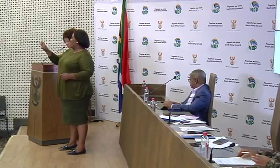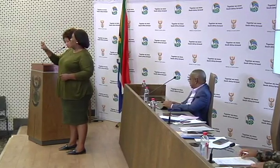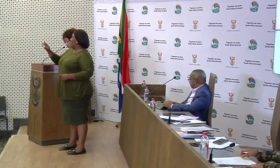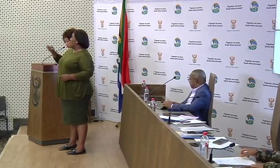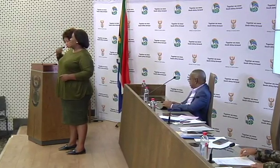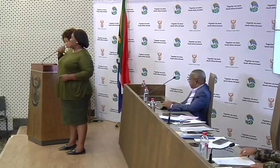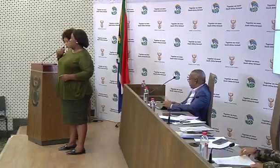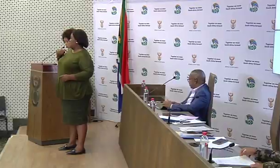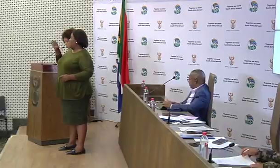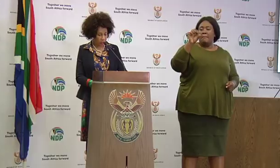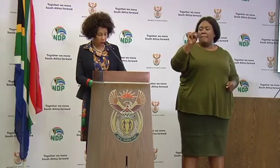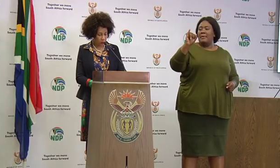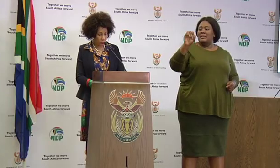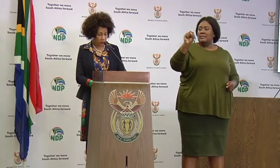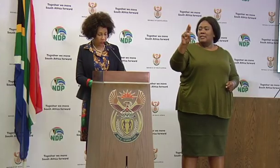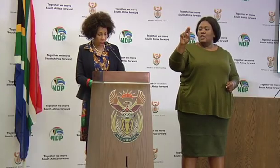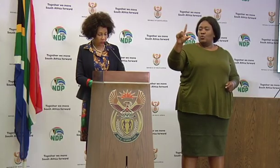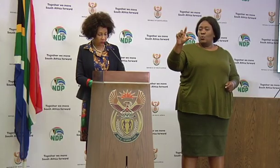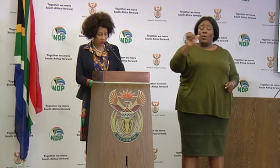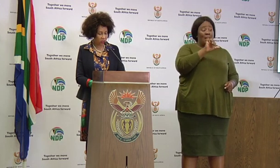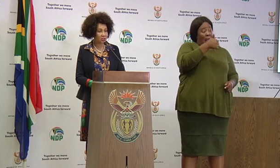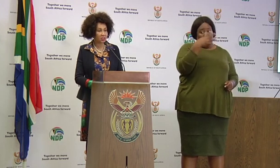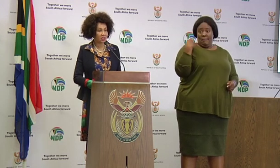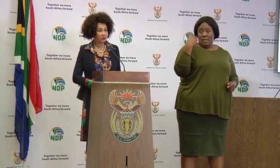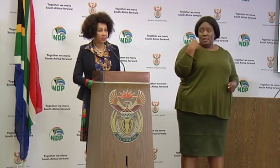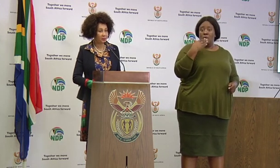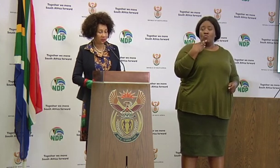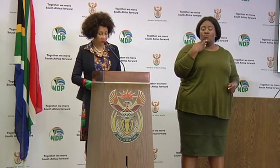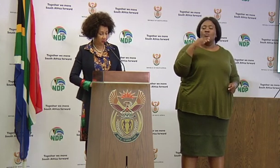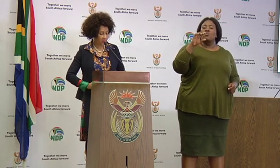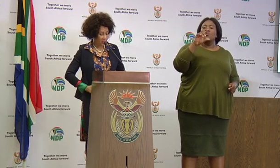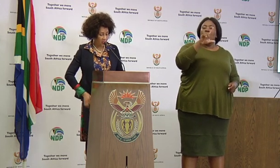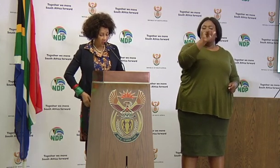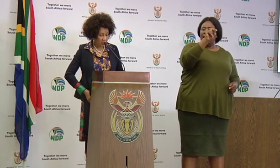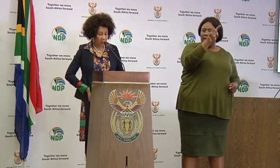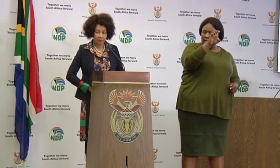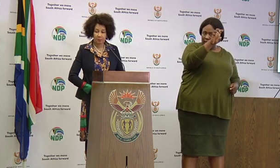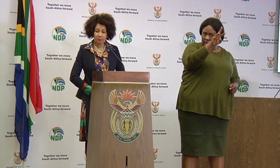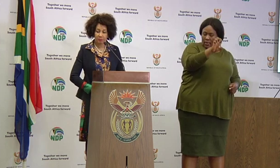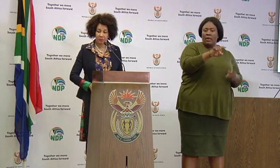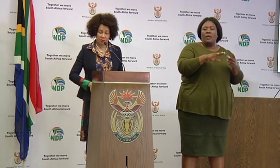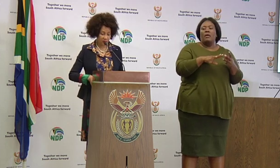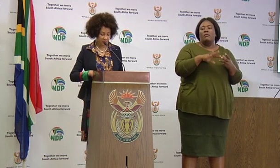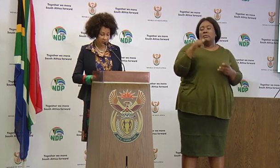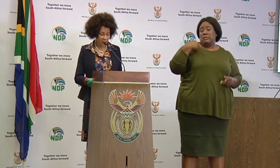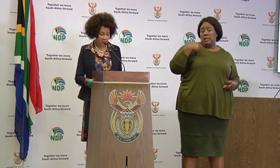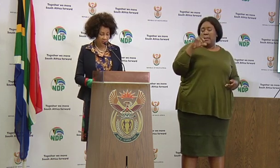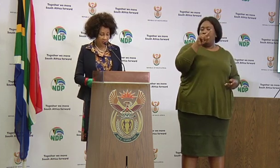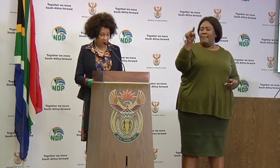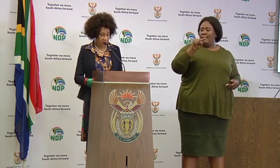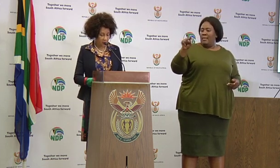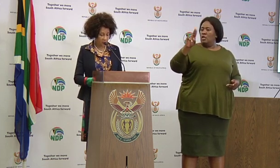is Lindiwe Zulu, who has just given her briefing. Members of the